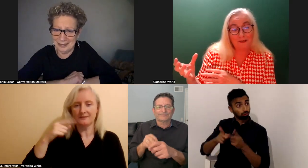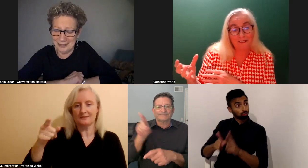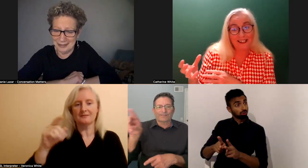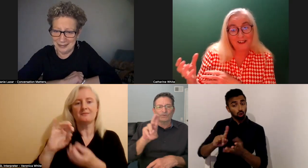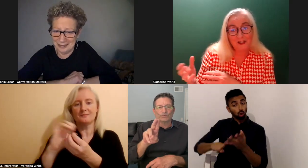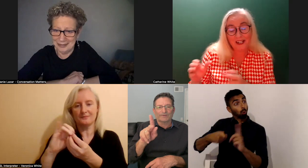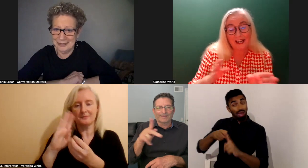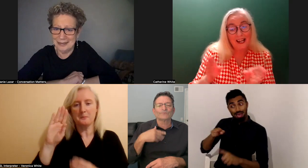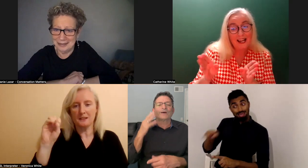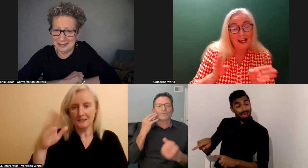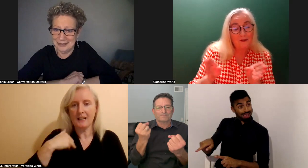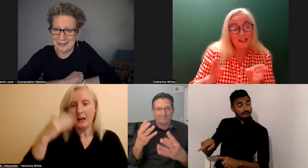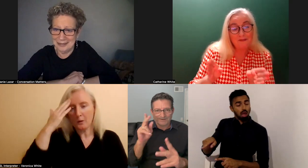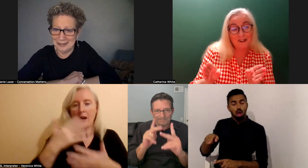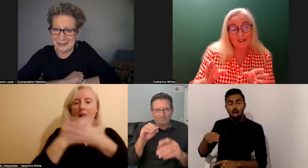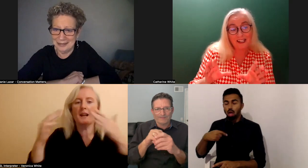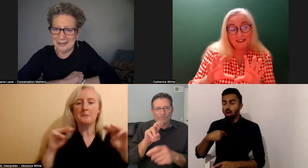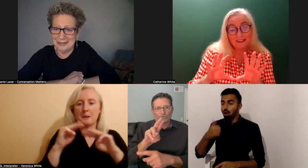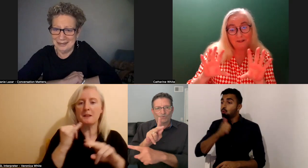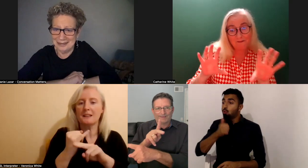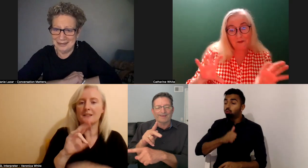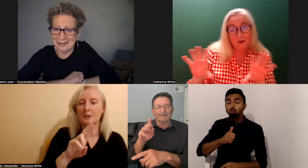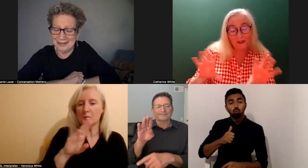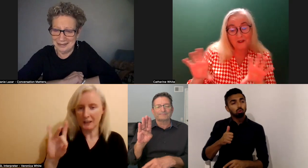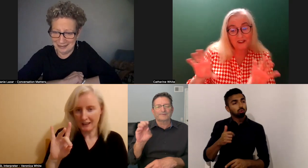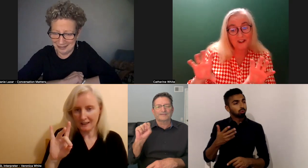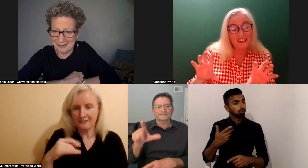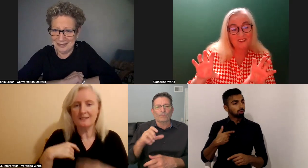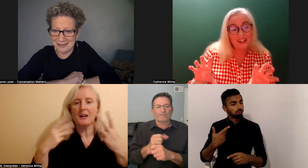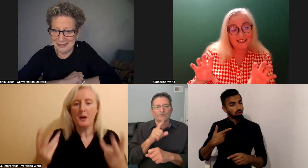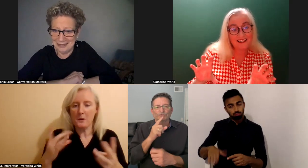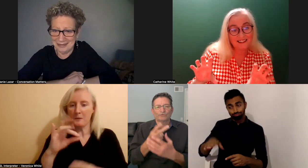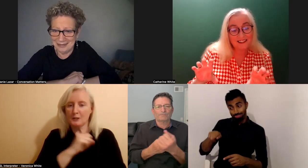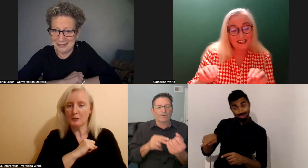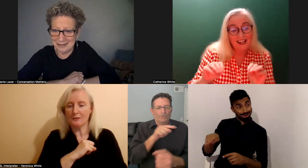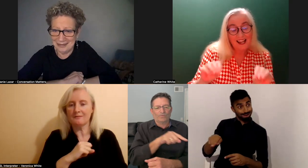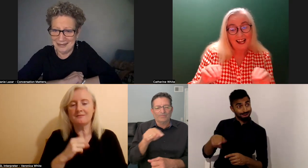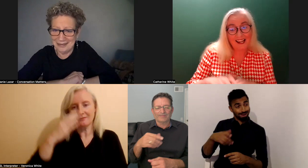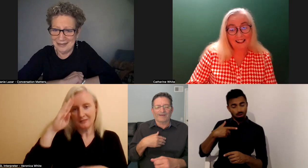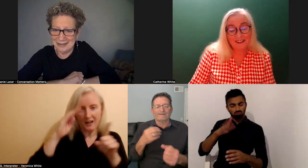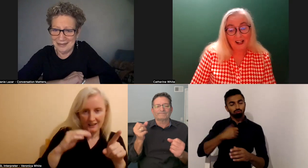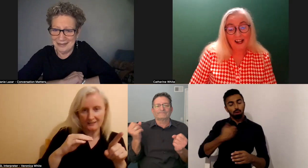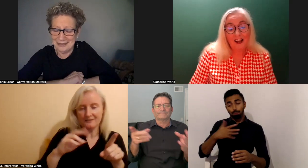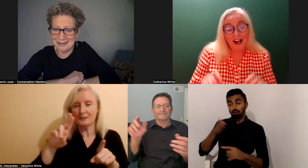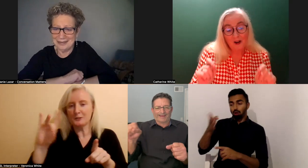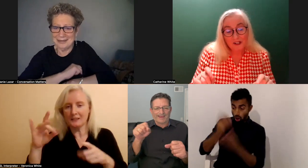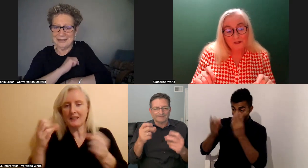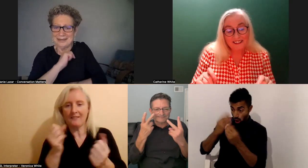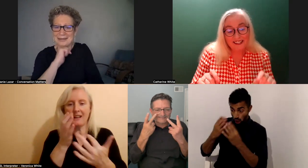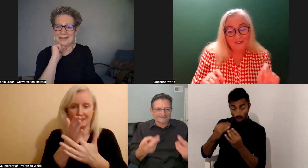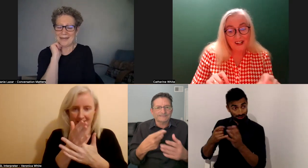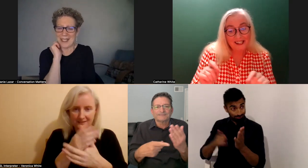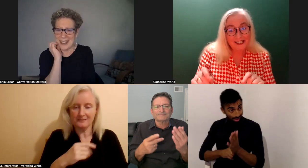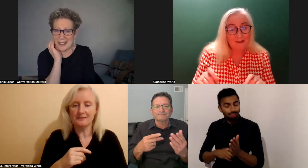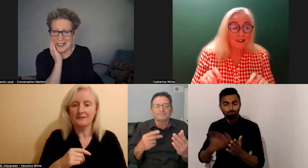lot of people in the UK, and I want to make sure that both of those countries have got access. And I also